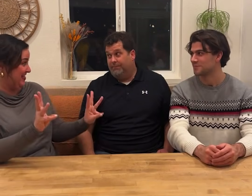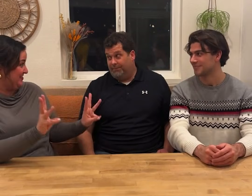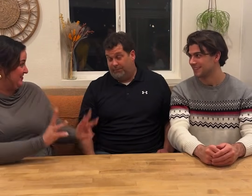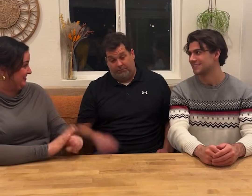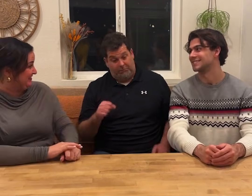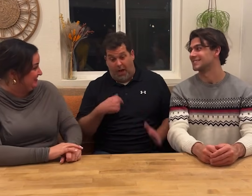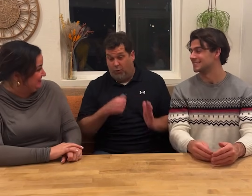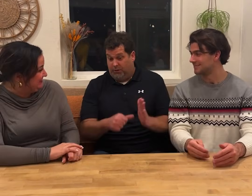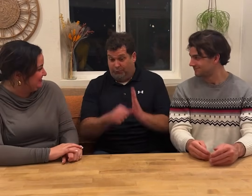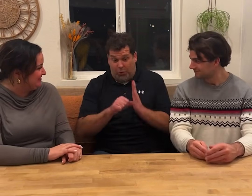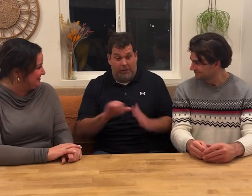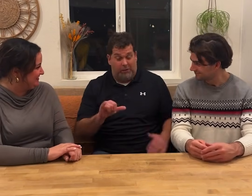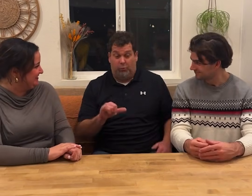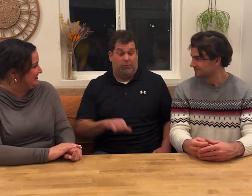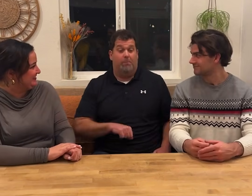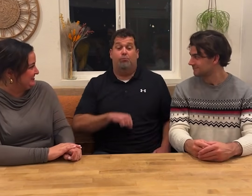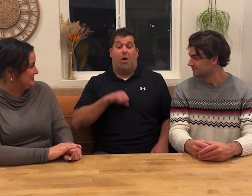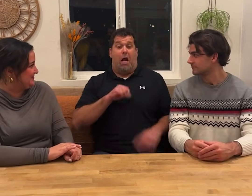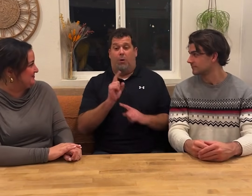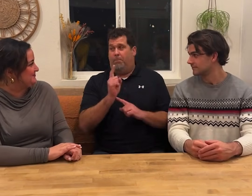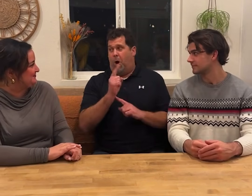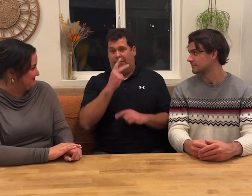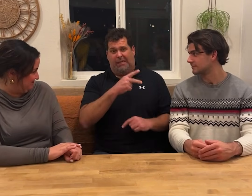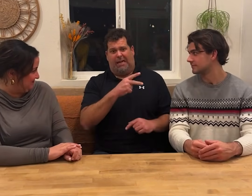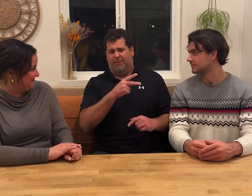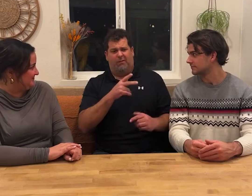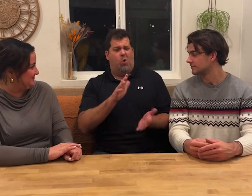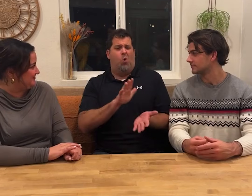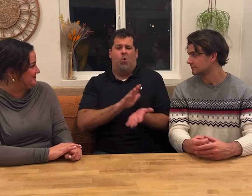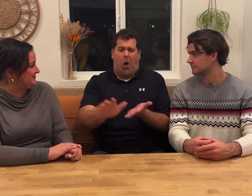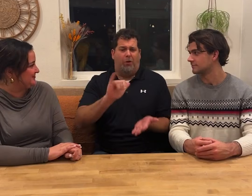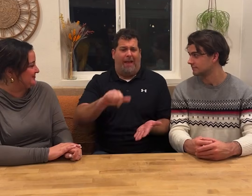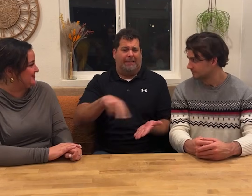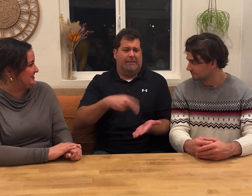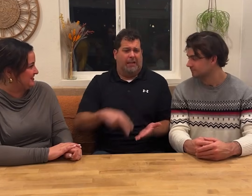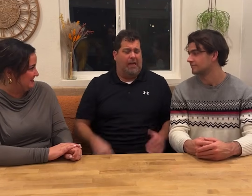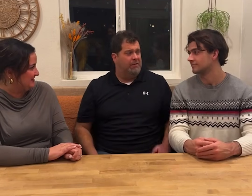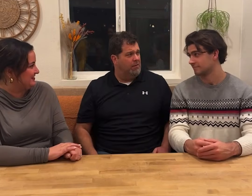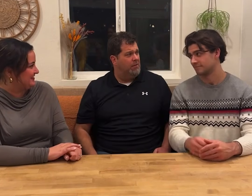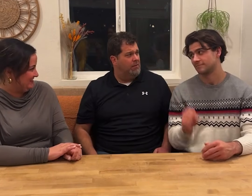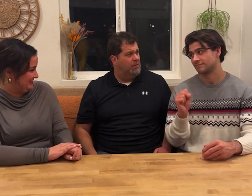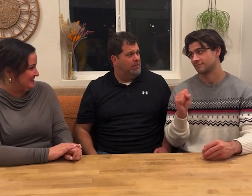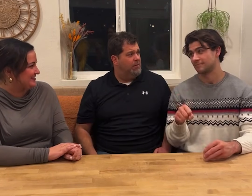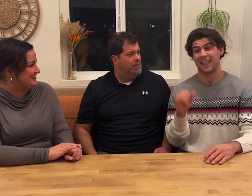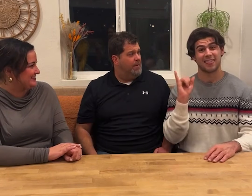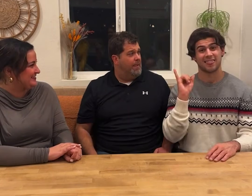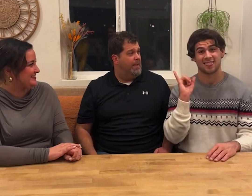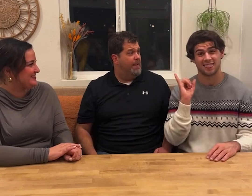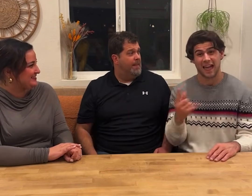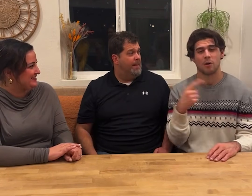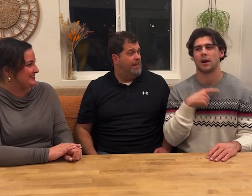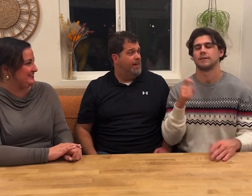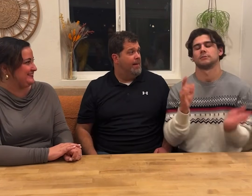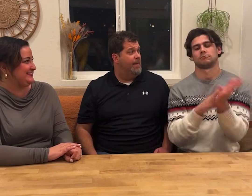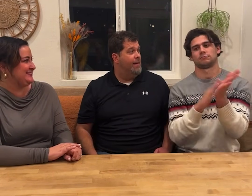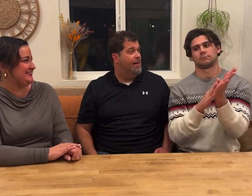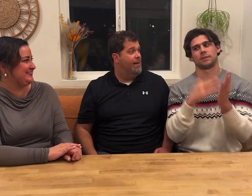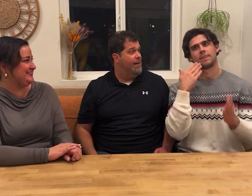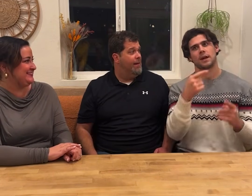I was impressed too. Oh, I was so proud in that moment to see him crush that dance. Yeah, and I have